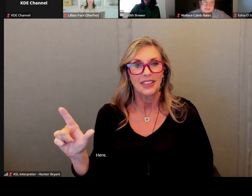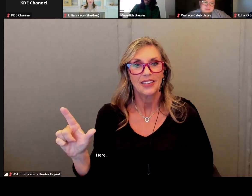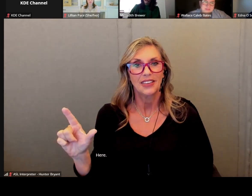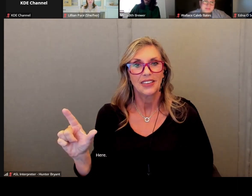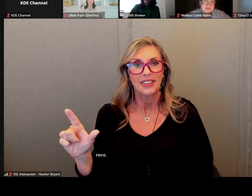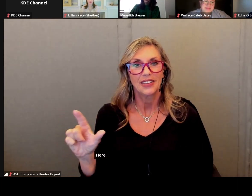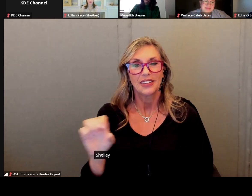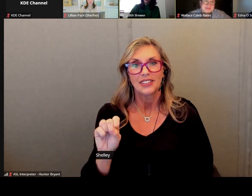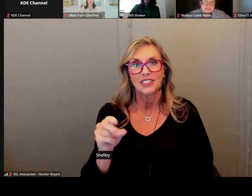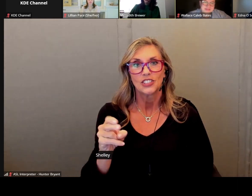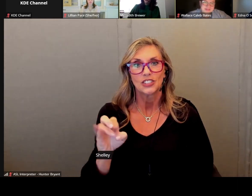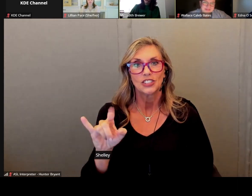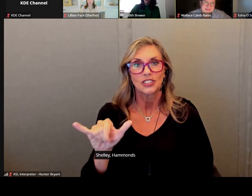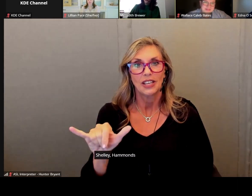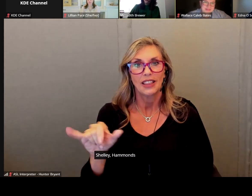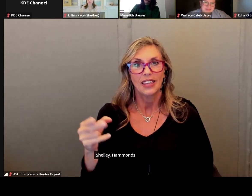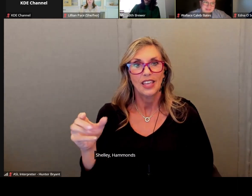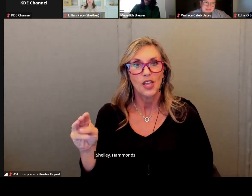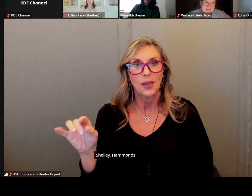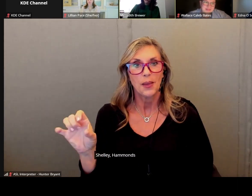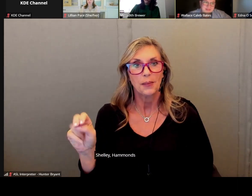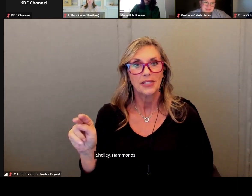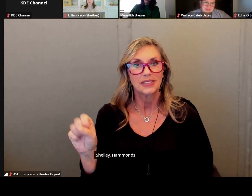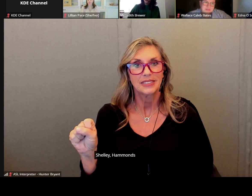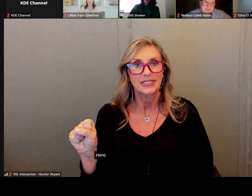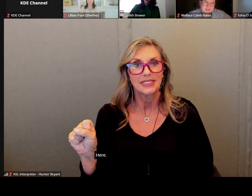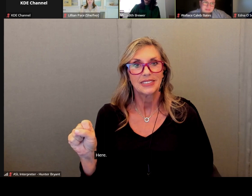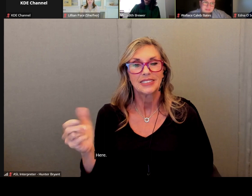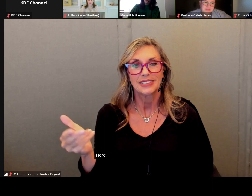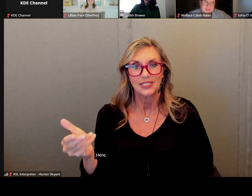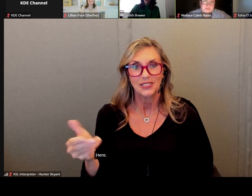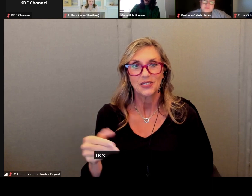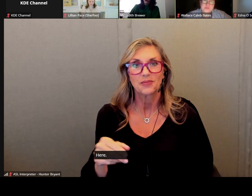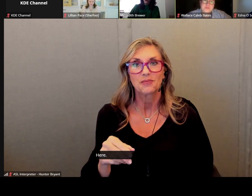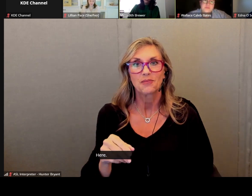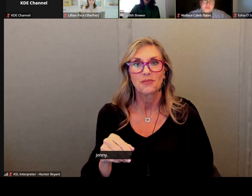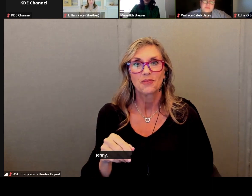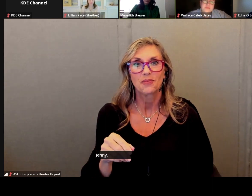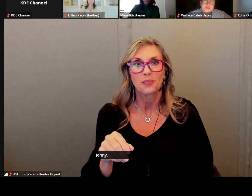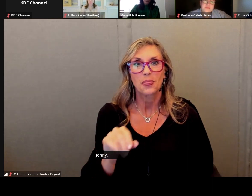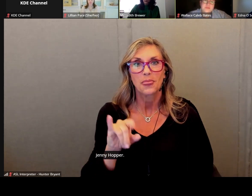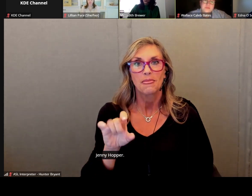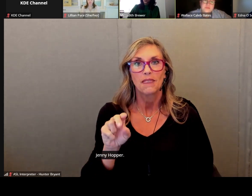Shelley Hammonds. Here. Jenny Hobson.